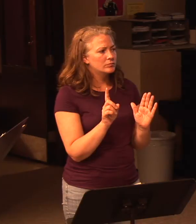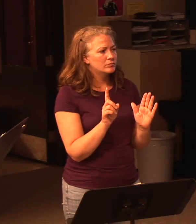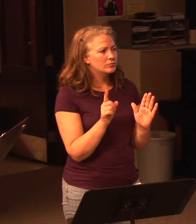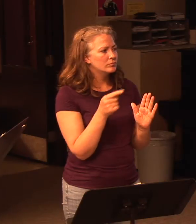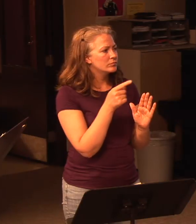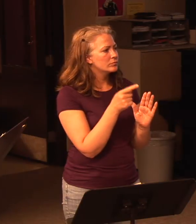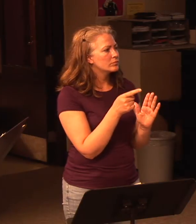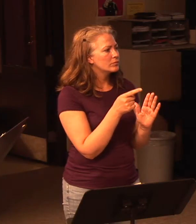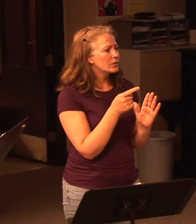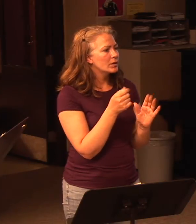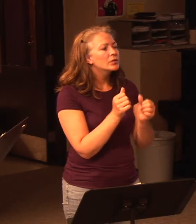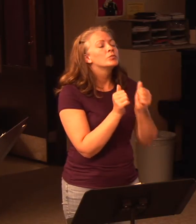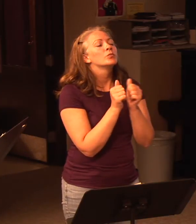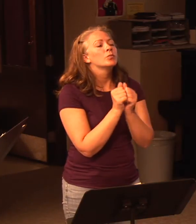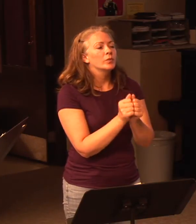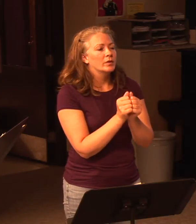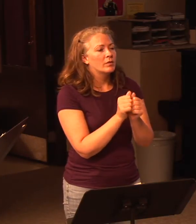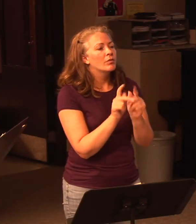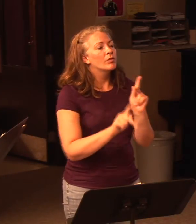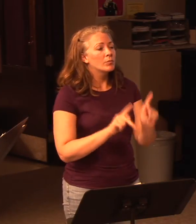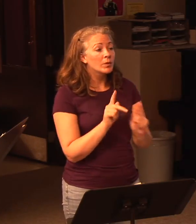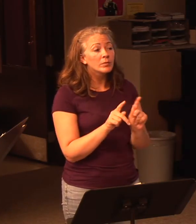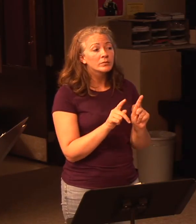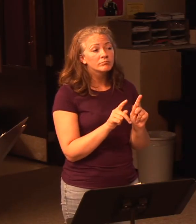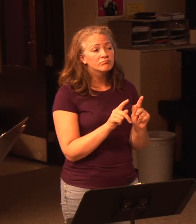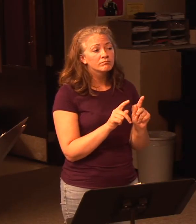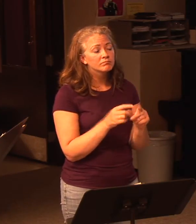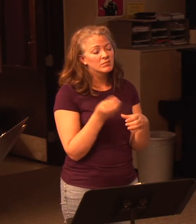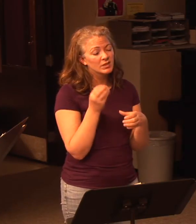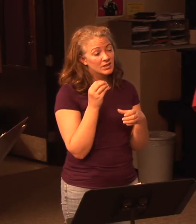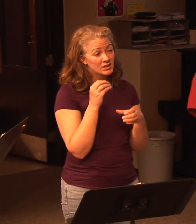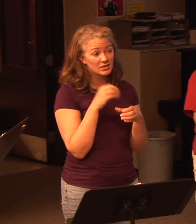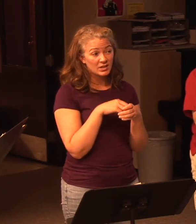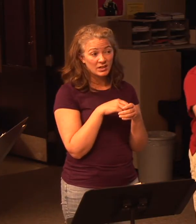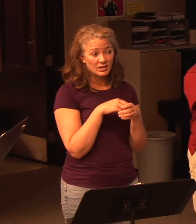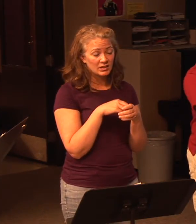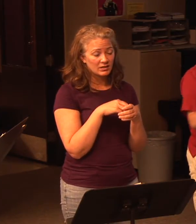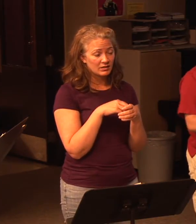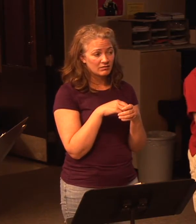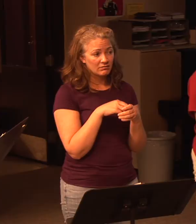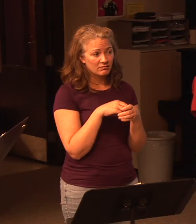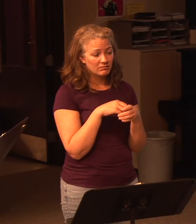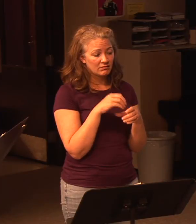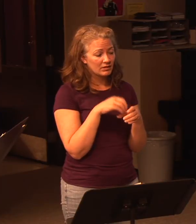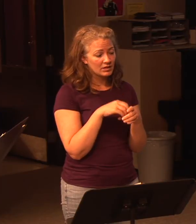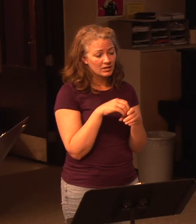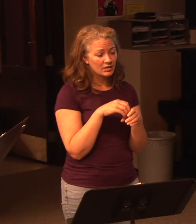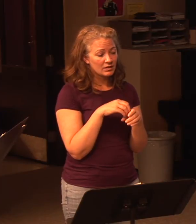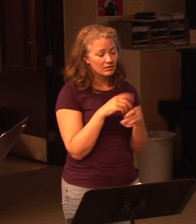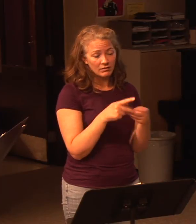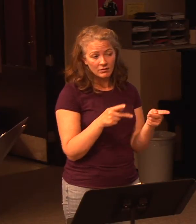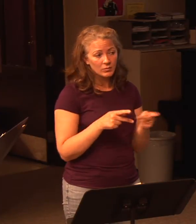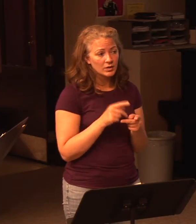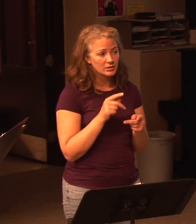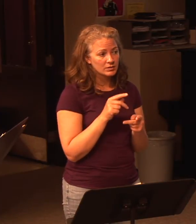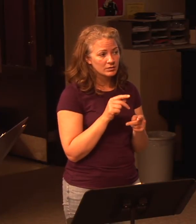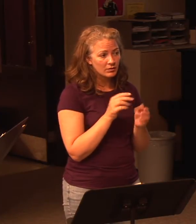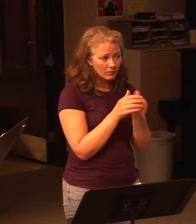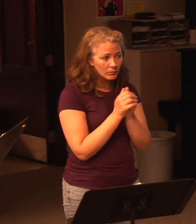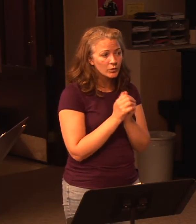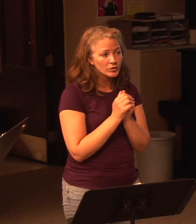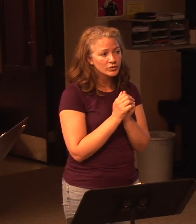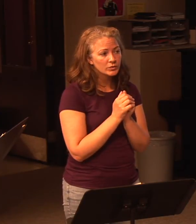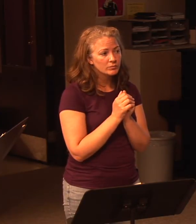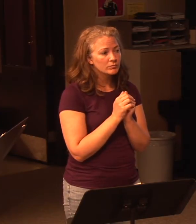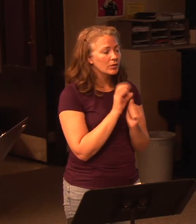He's someplace out with the people, right? Is he in, you know, they didn't have the church, he had this synagogue, but is he there in the place of worship? He's